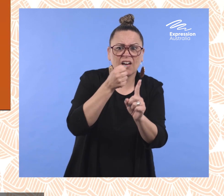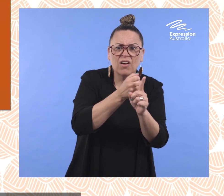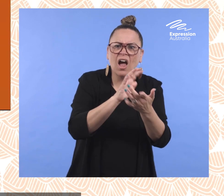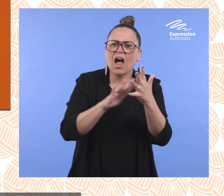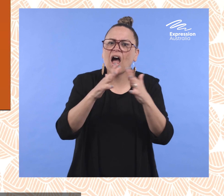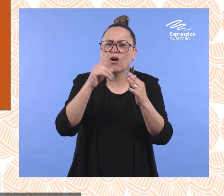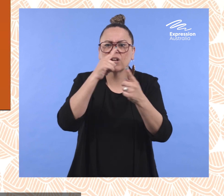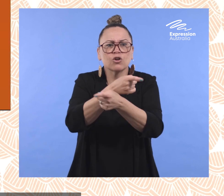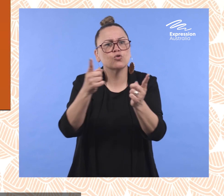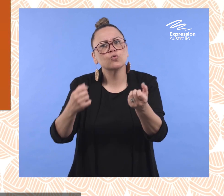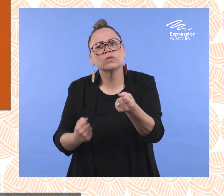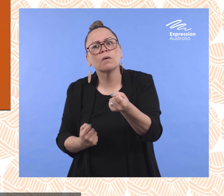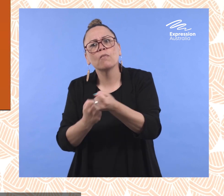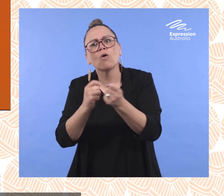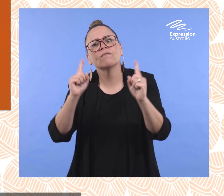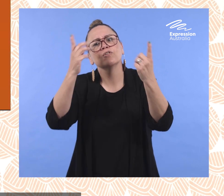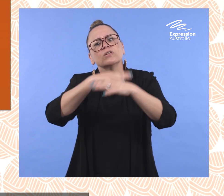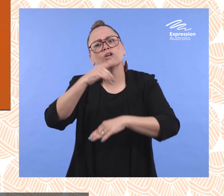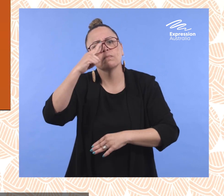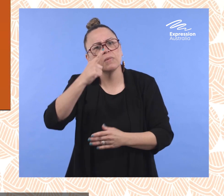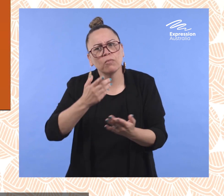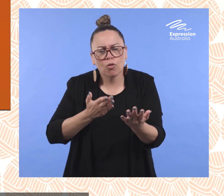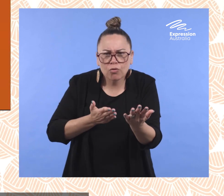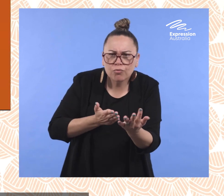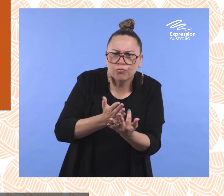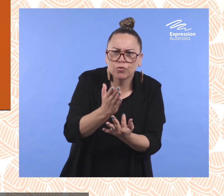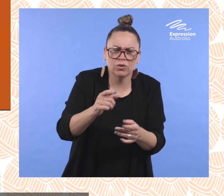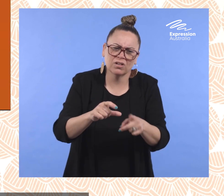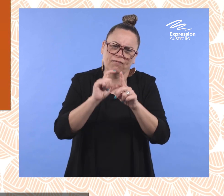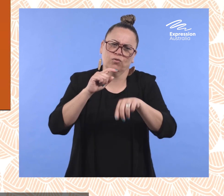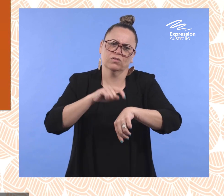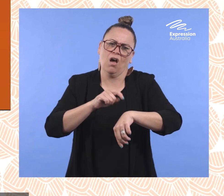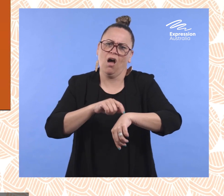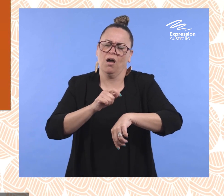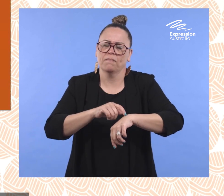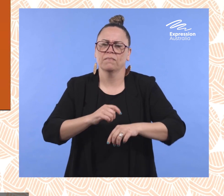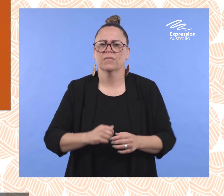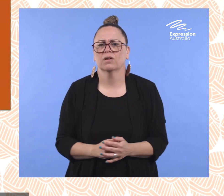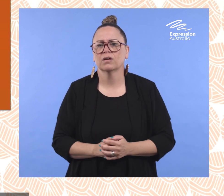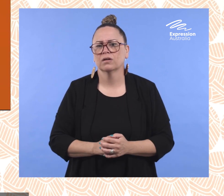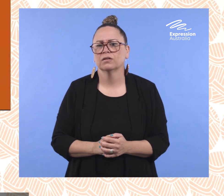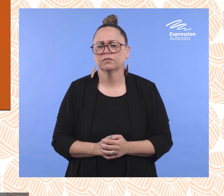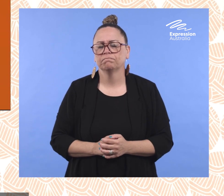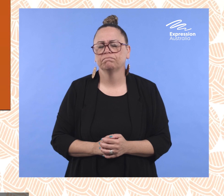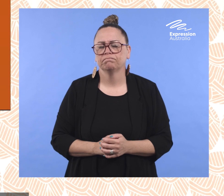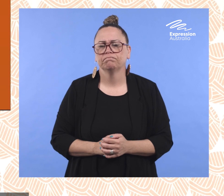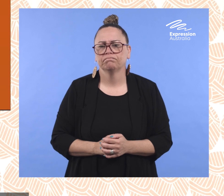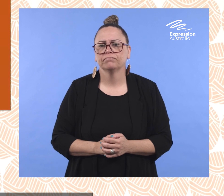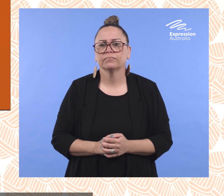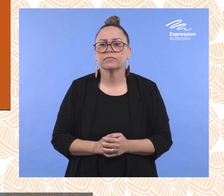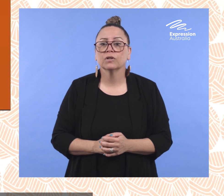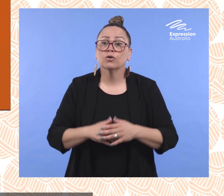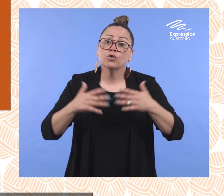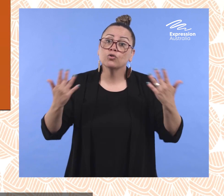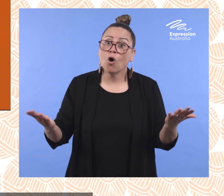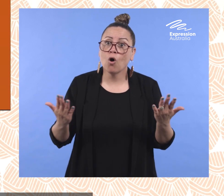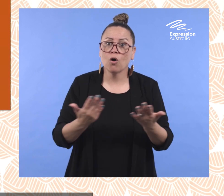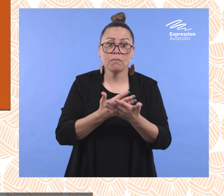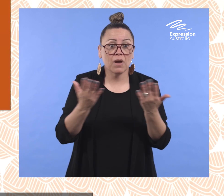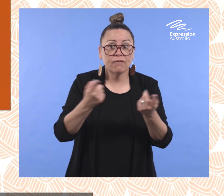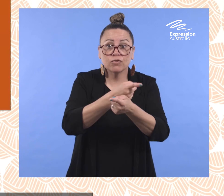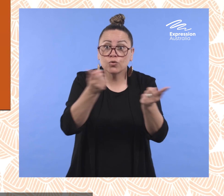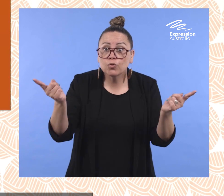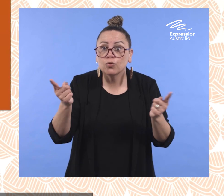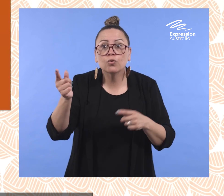support First Nations people through these difficult times, really? So many of you are